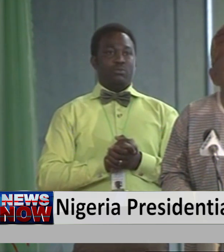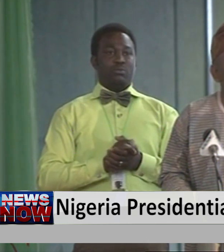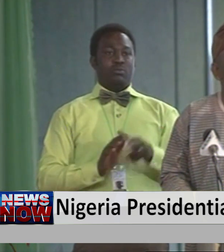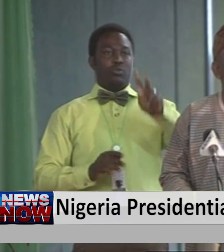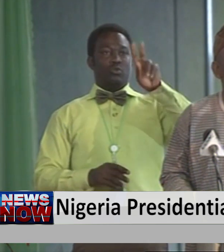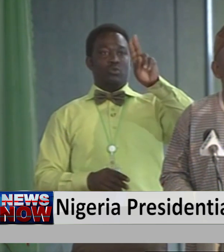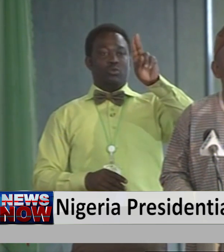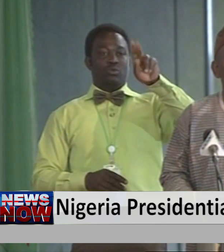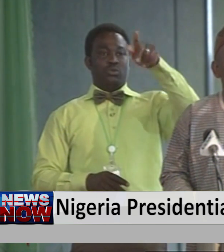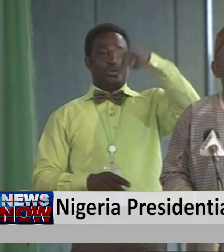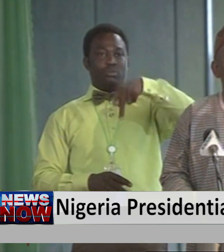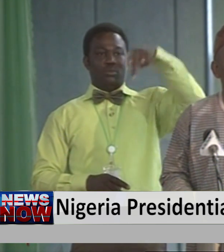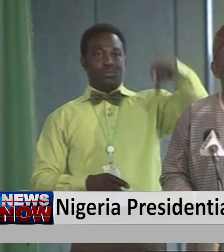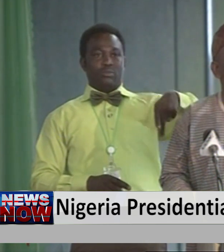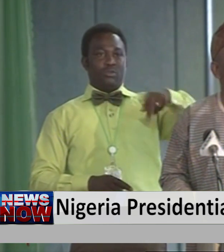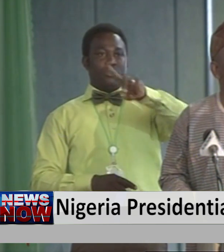UPP